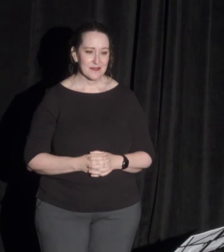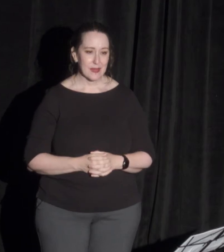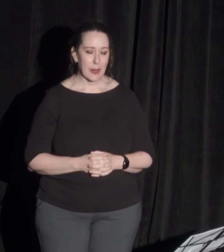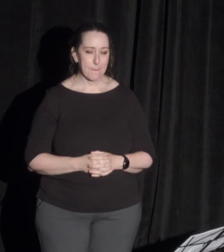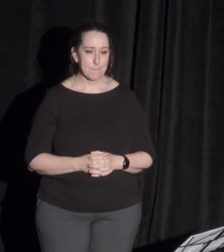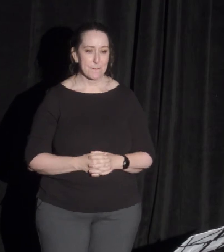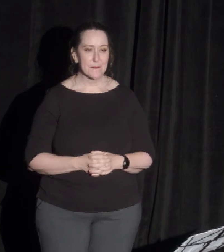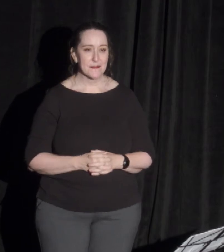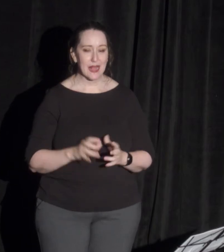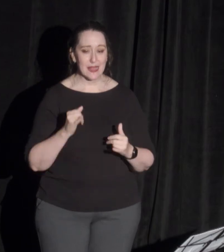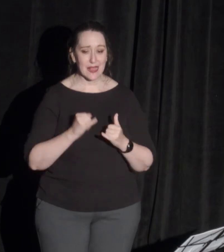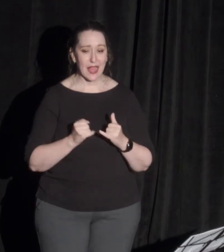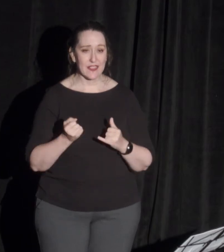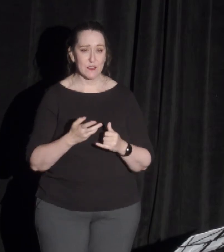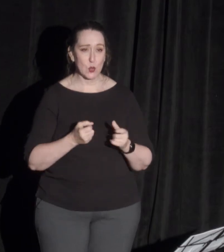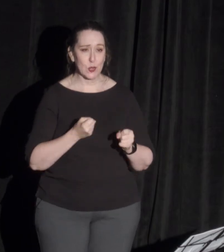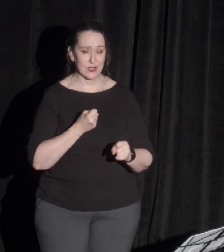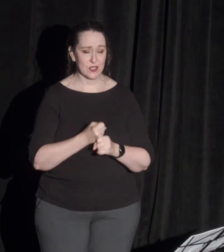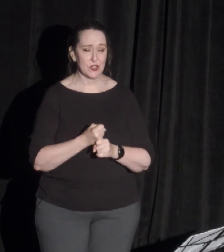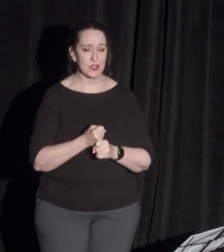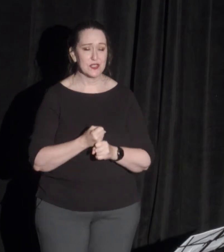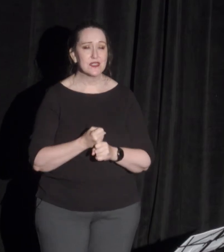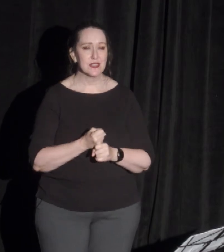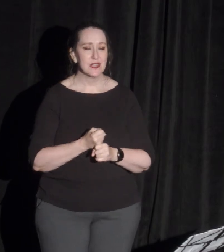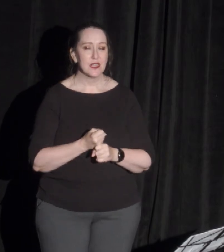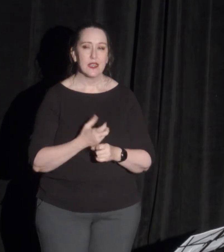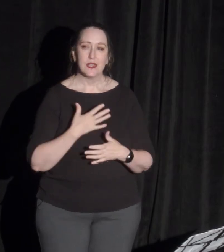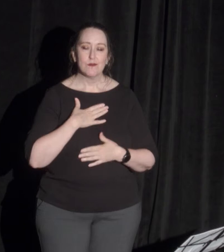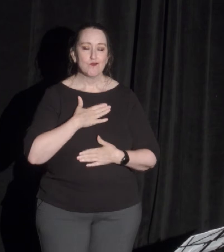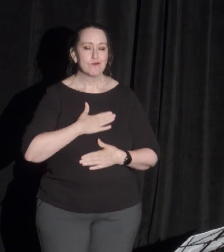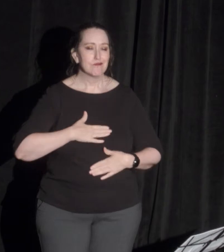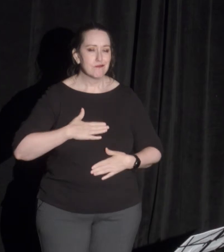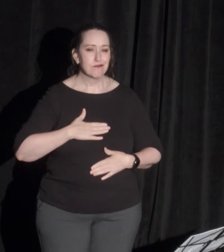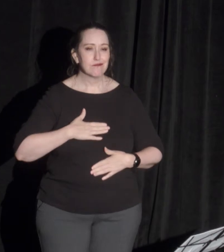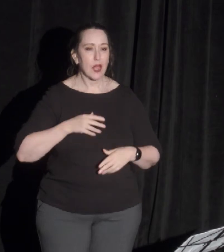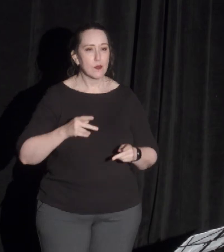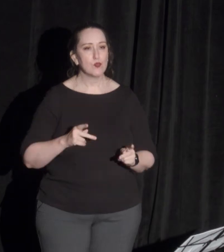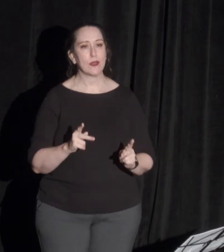the last few years, and it is such a pleasure and a privilege to be here with you now.